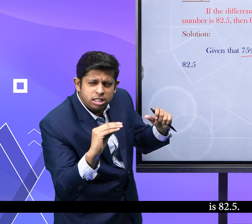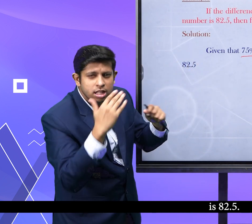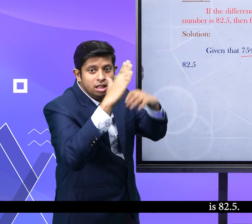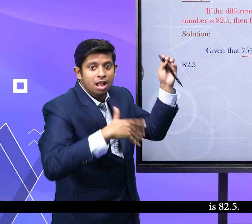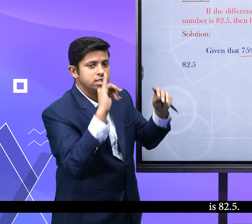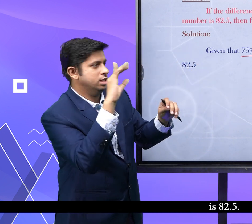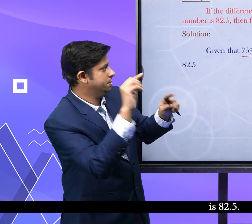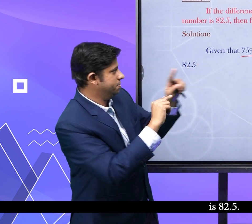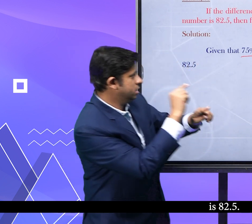82.5.